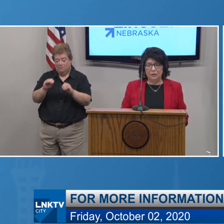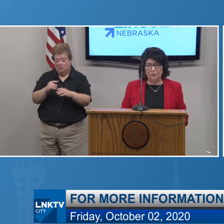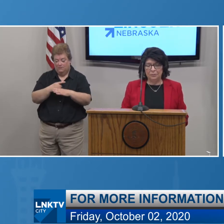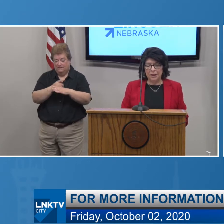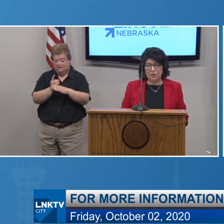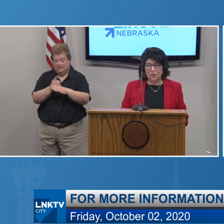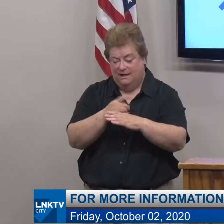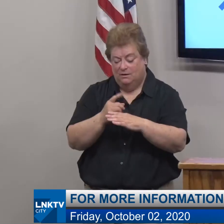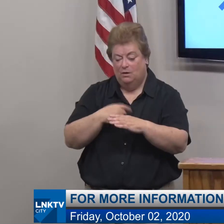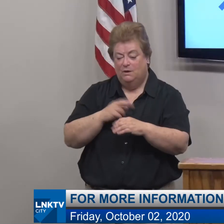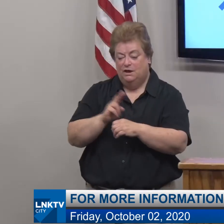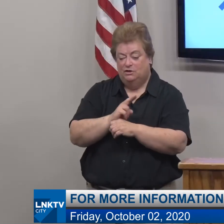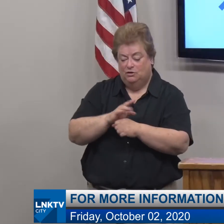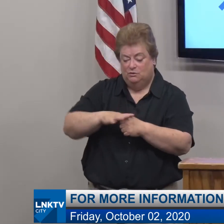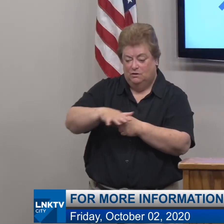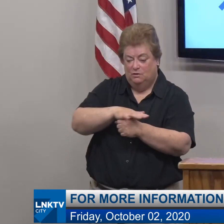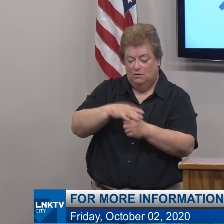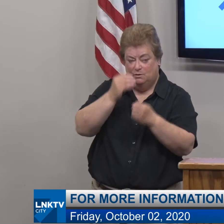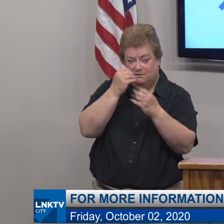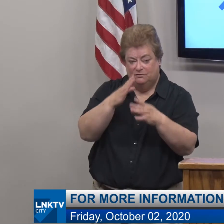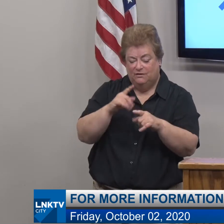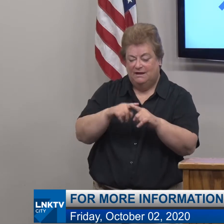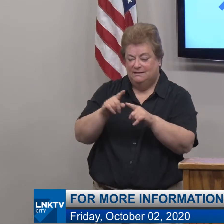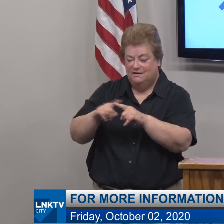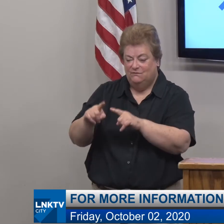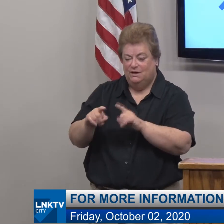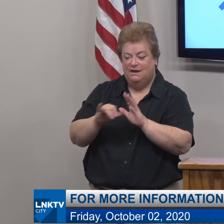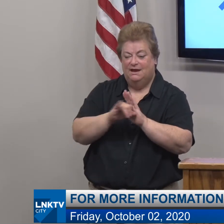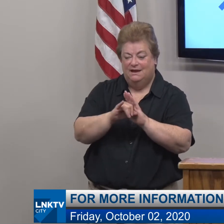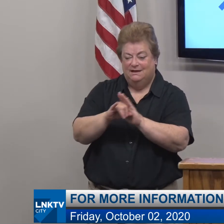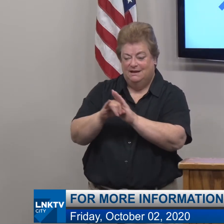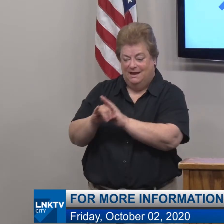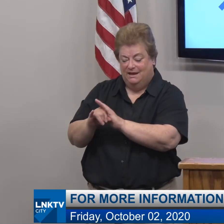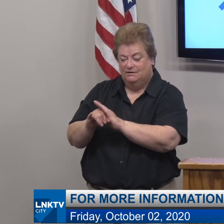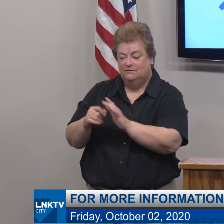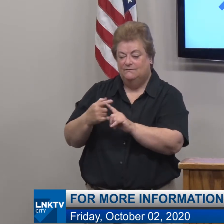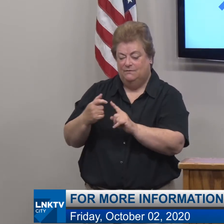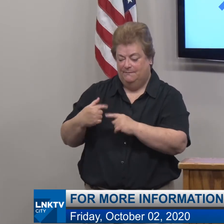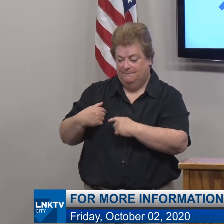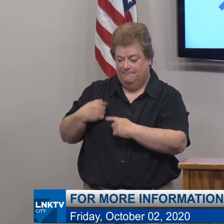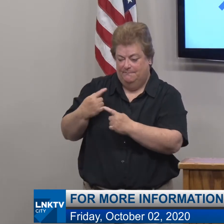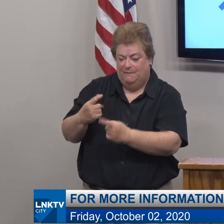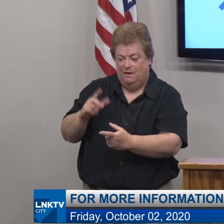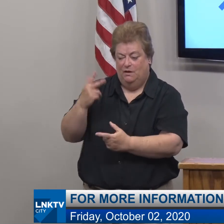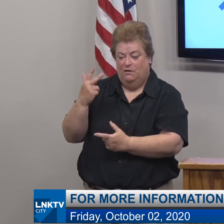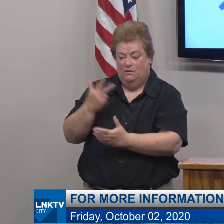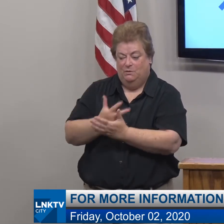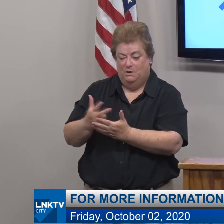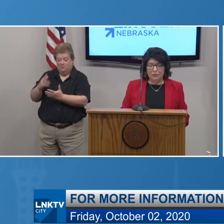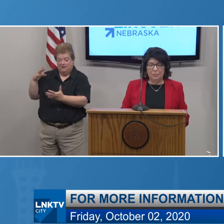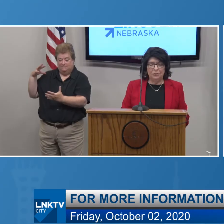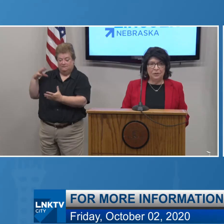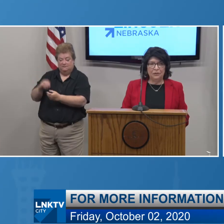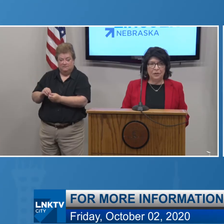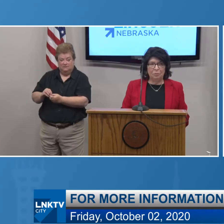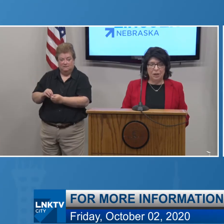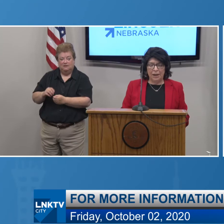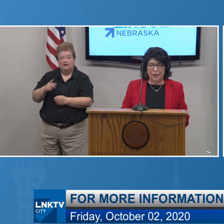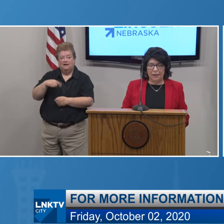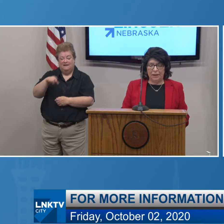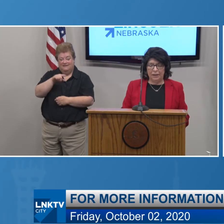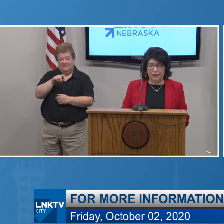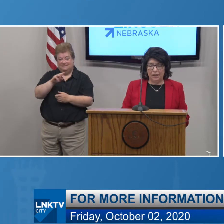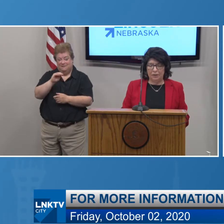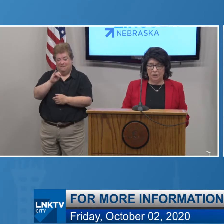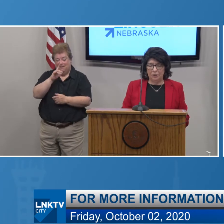local information and multiple data indicators from the previous 3 weeks. This map shows how those metrics are